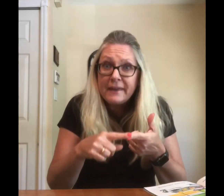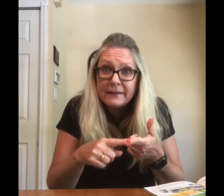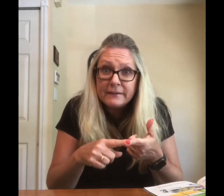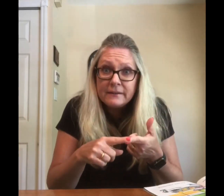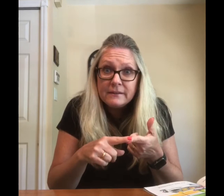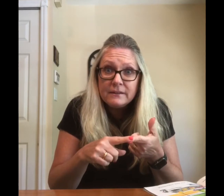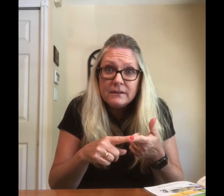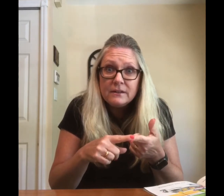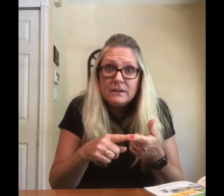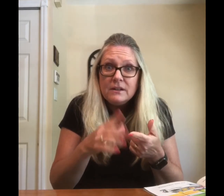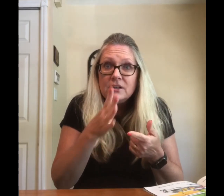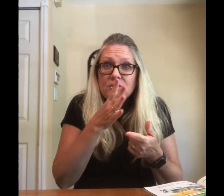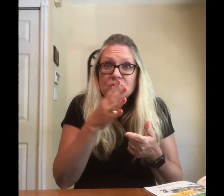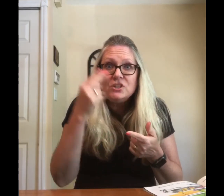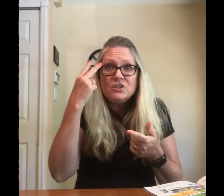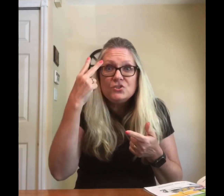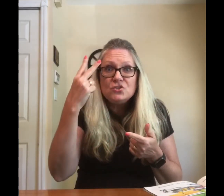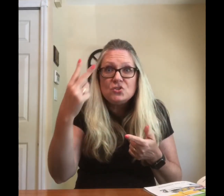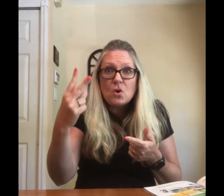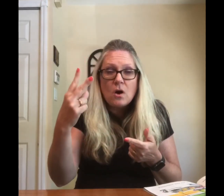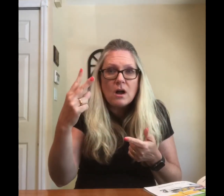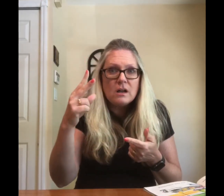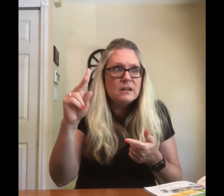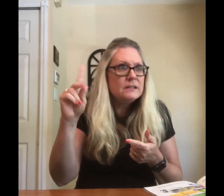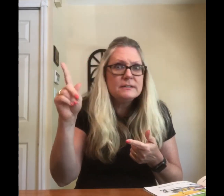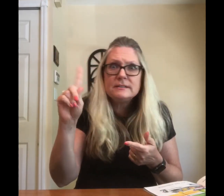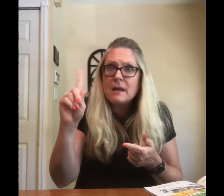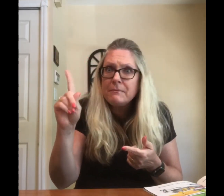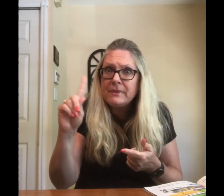Then she saw something.